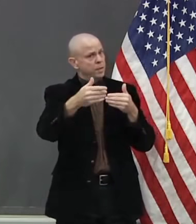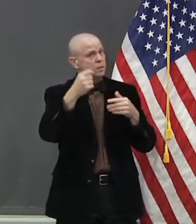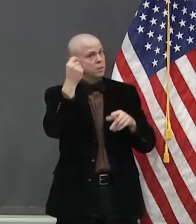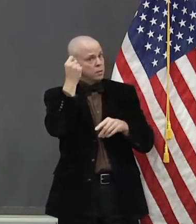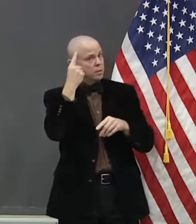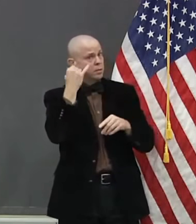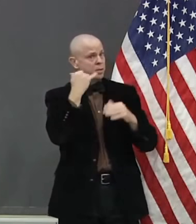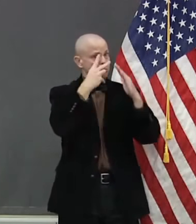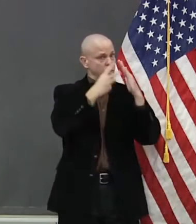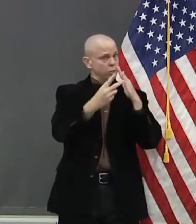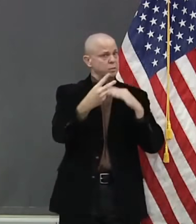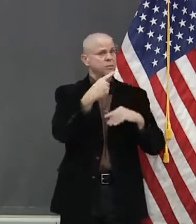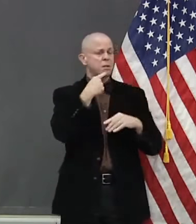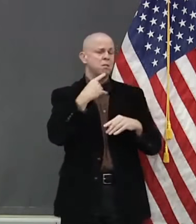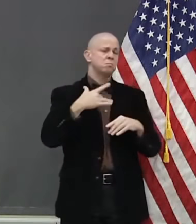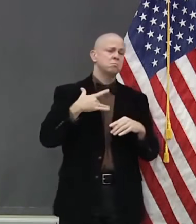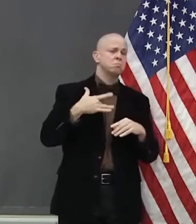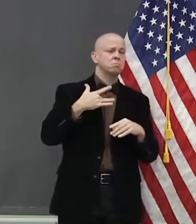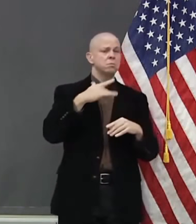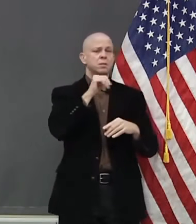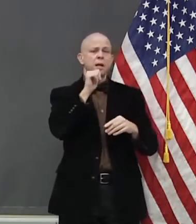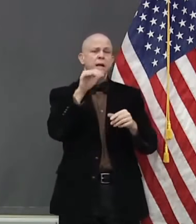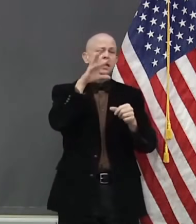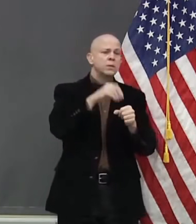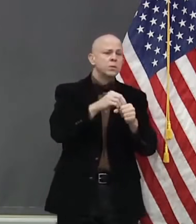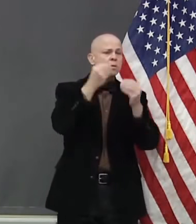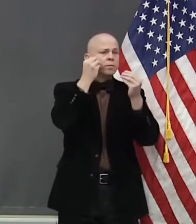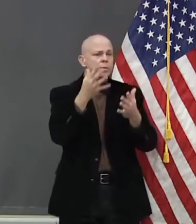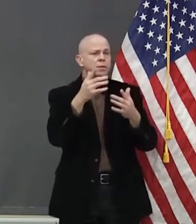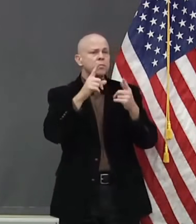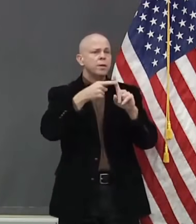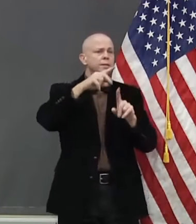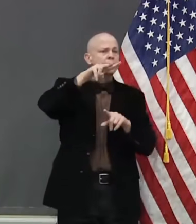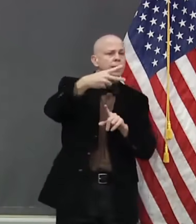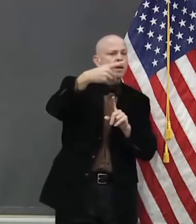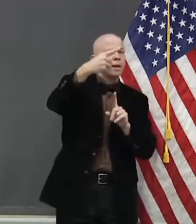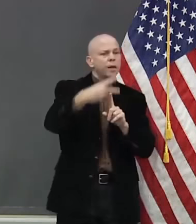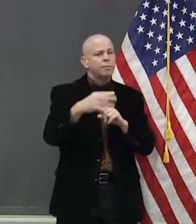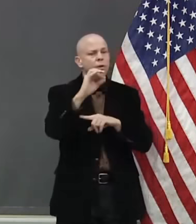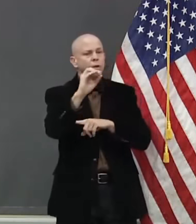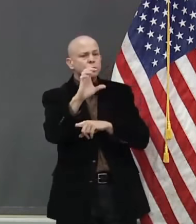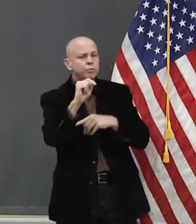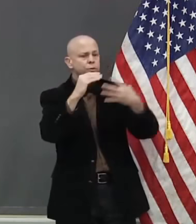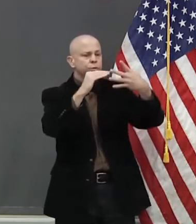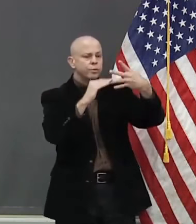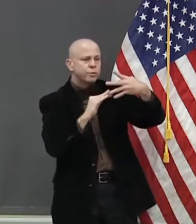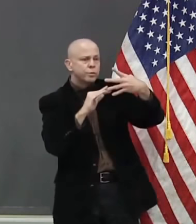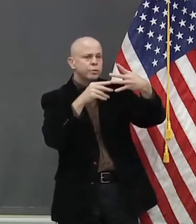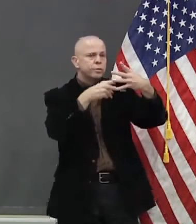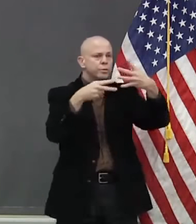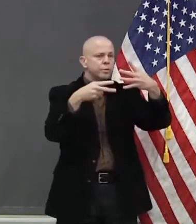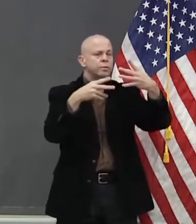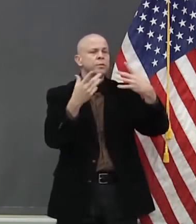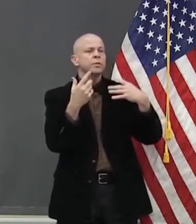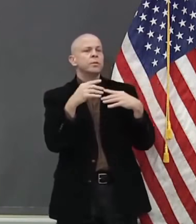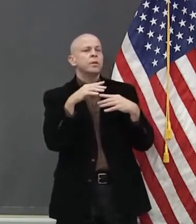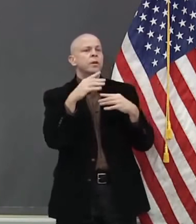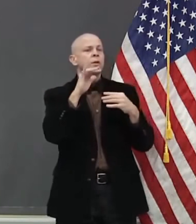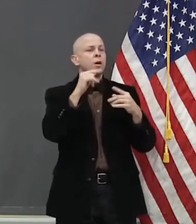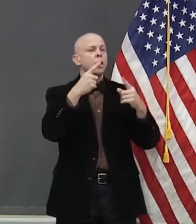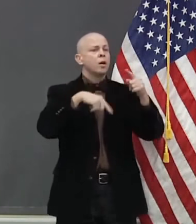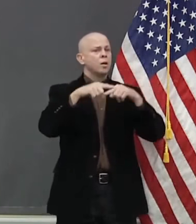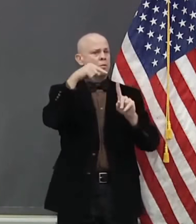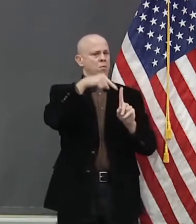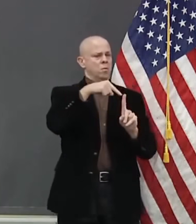include data for the second half of October where cases rose dramatically. But just knowing that our hospitals are rising